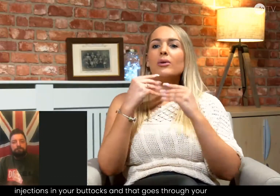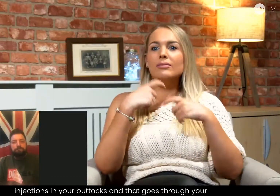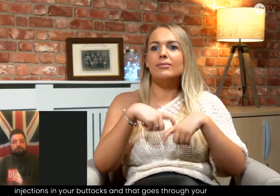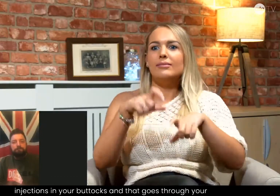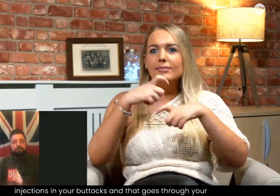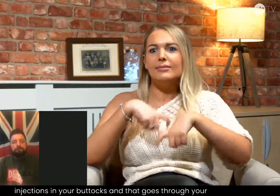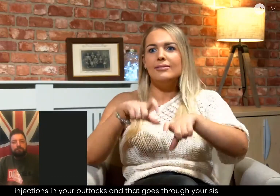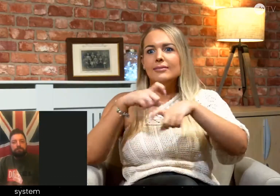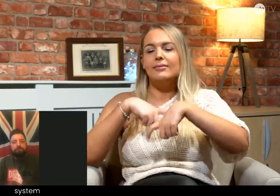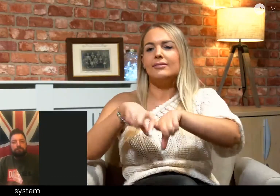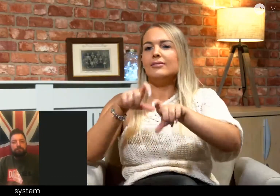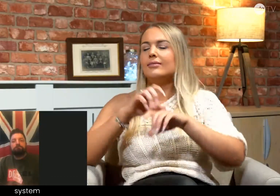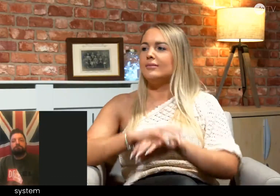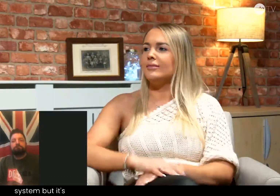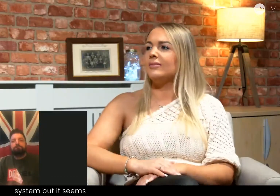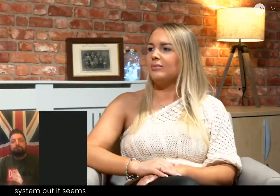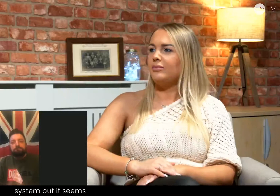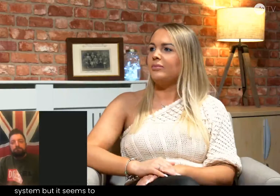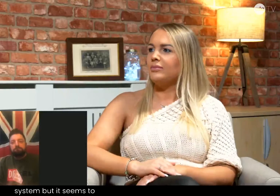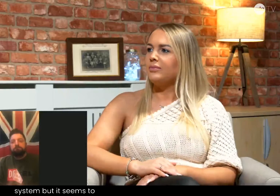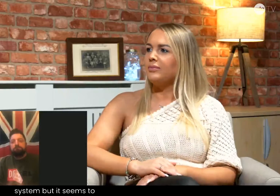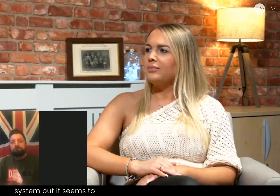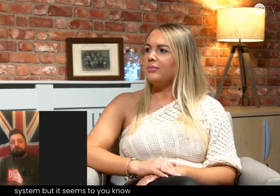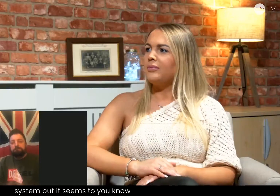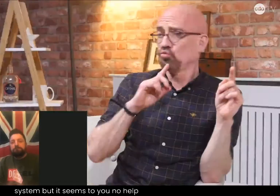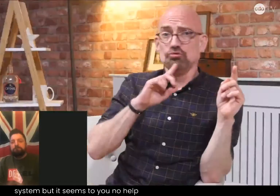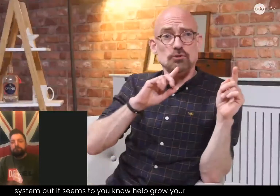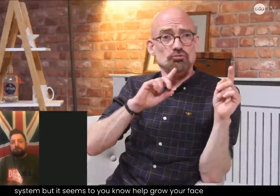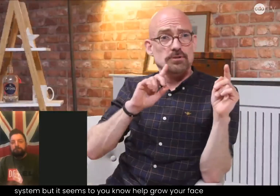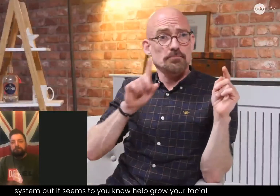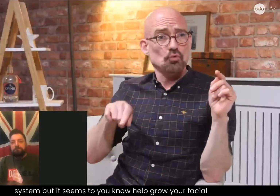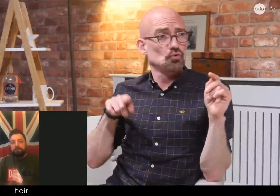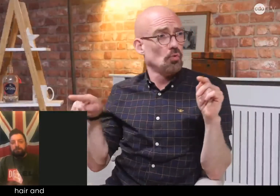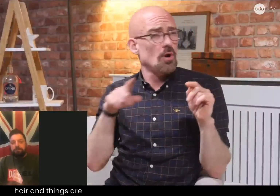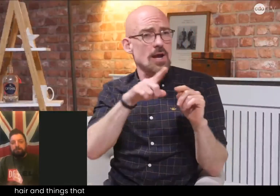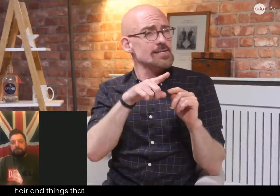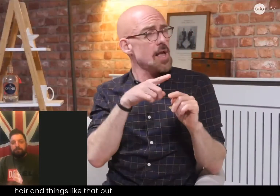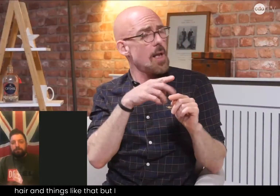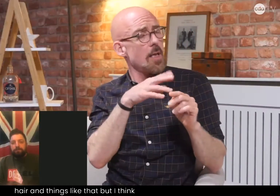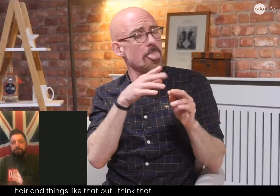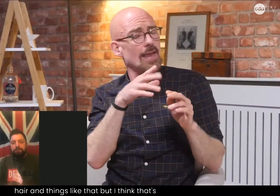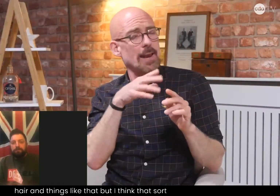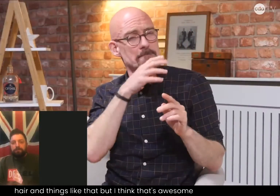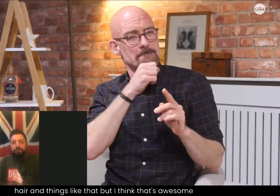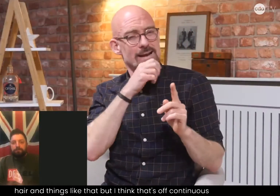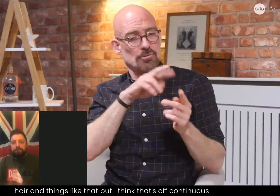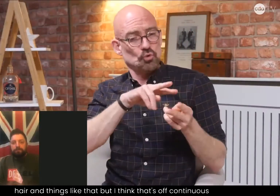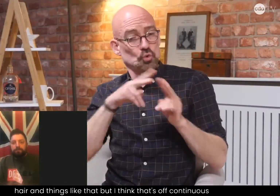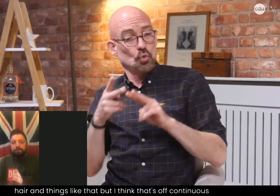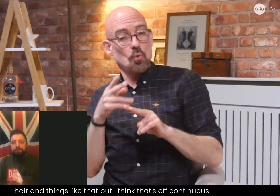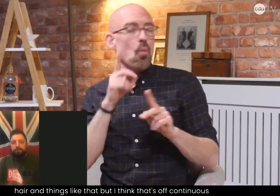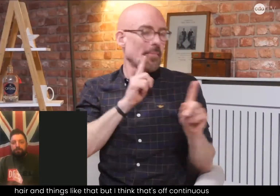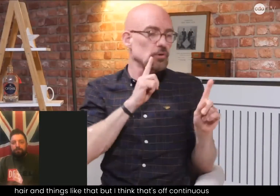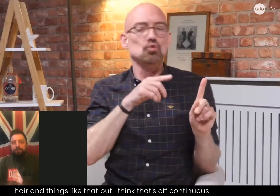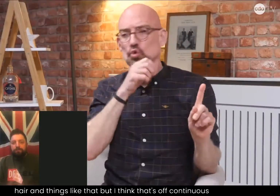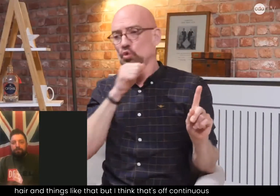seems to, you know, help grow your facial hair and things like that. But I think that's sort of continuous. Well, I'd just like to respond to that as well. So